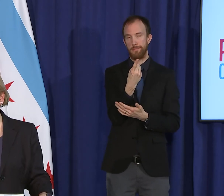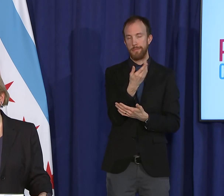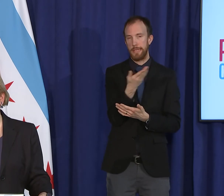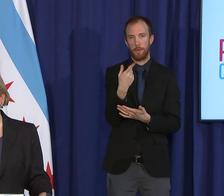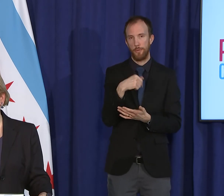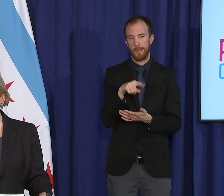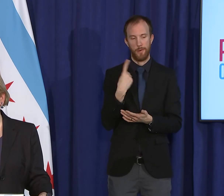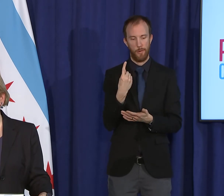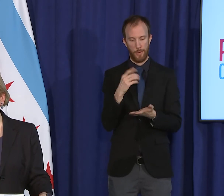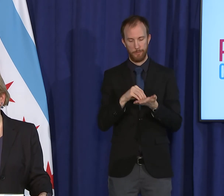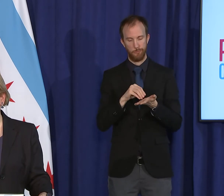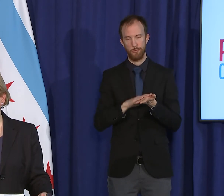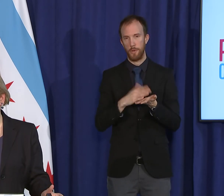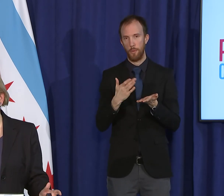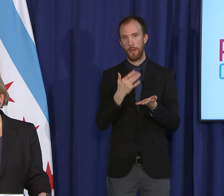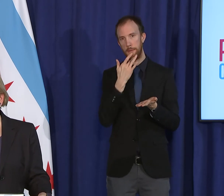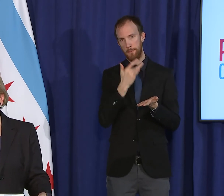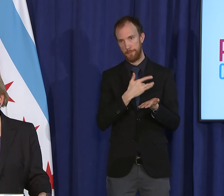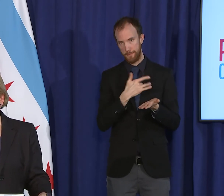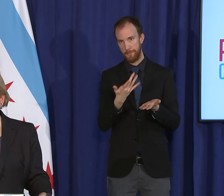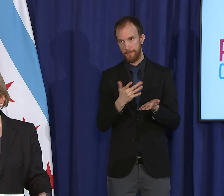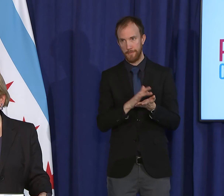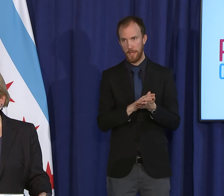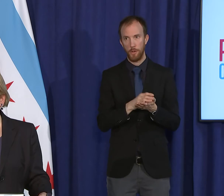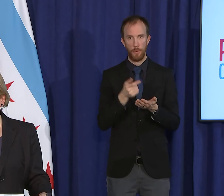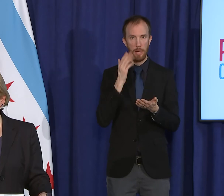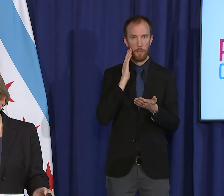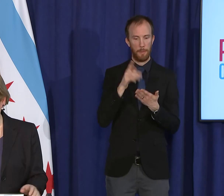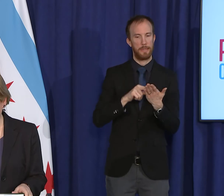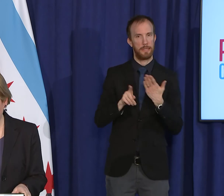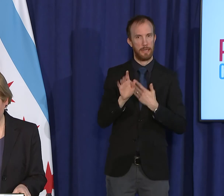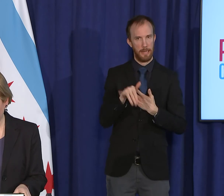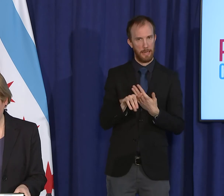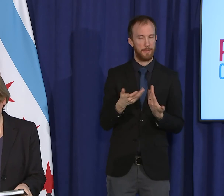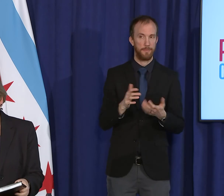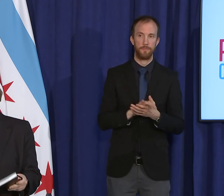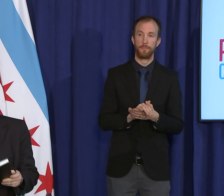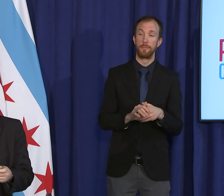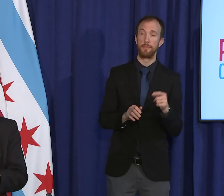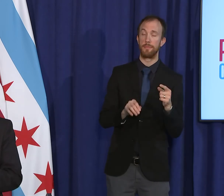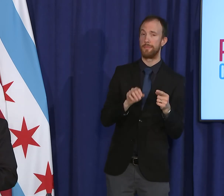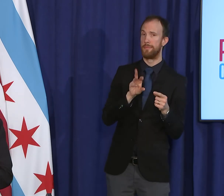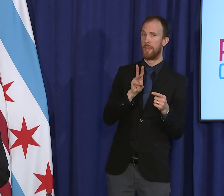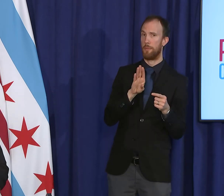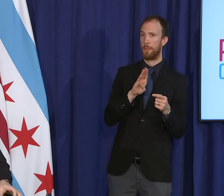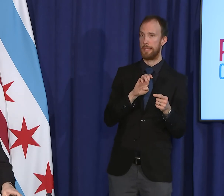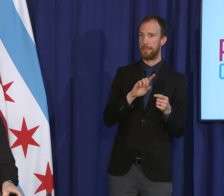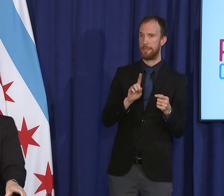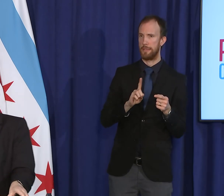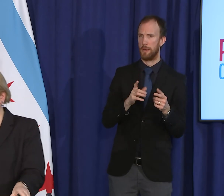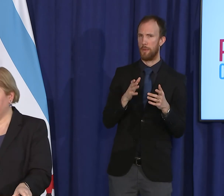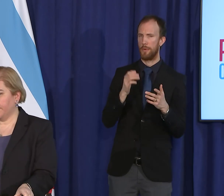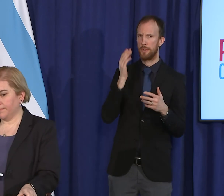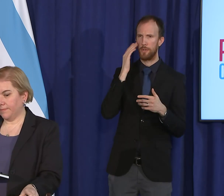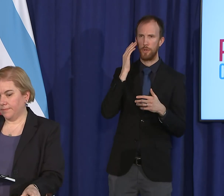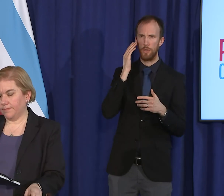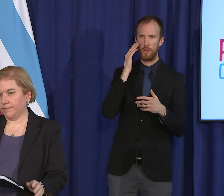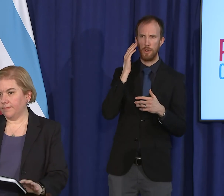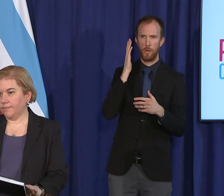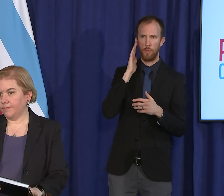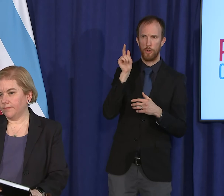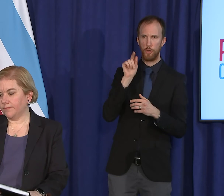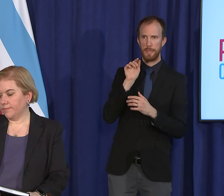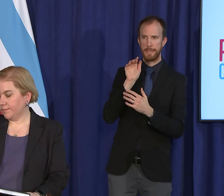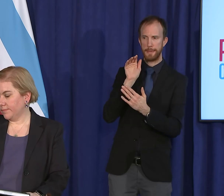be one of the things that is screened for as people are signing up. WBZ is also asking, are you doing outreach to seniors